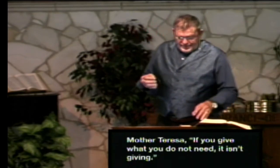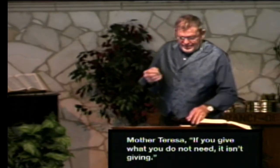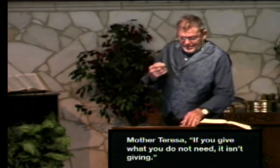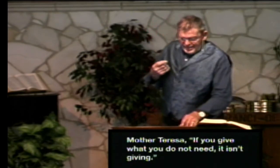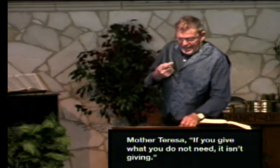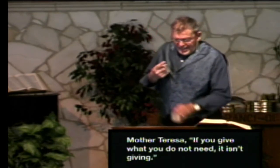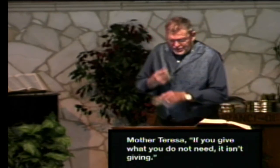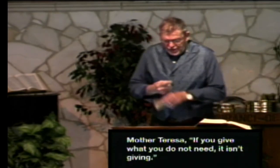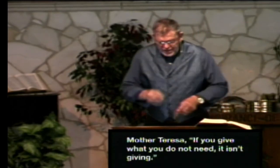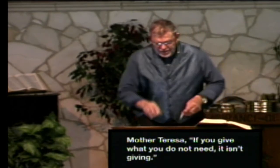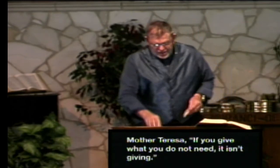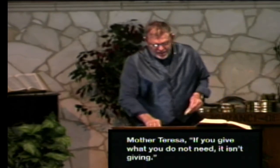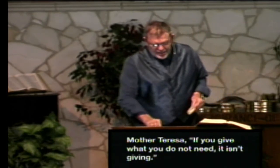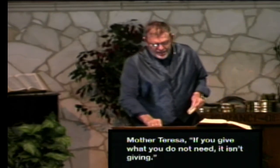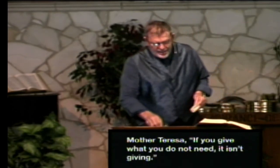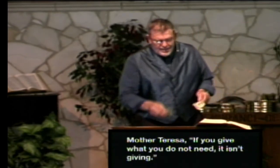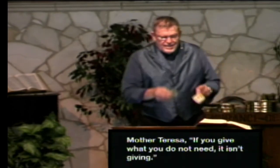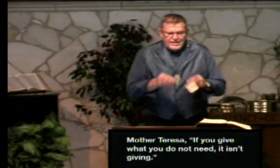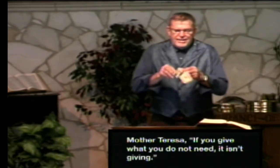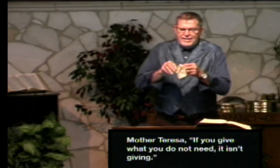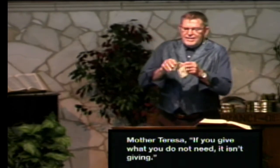If I just